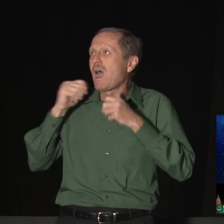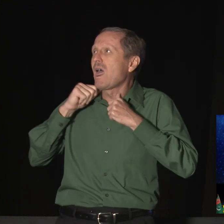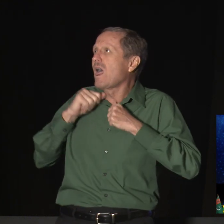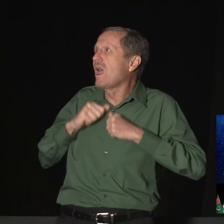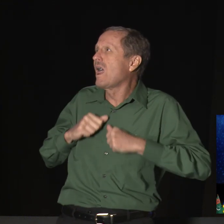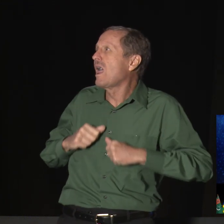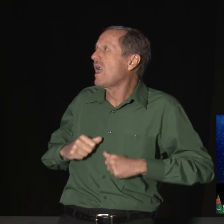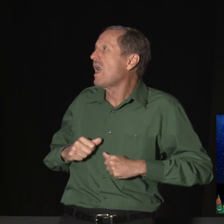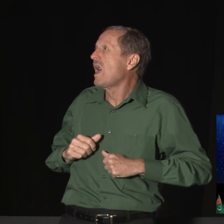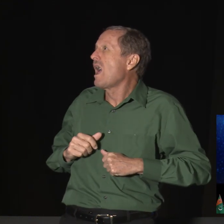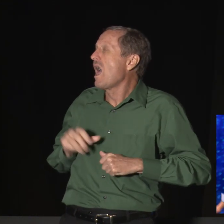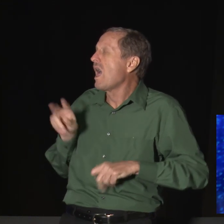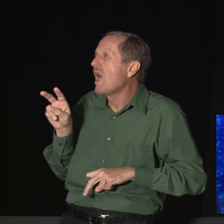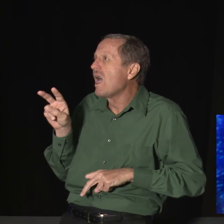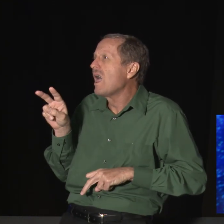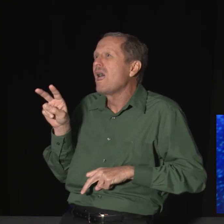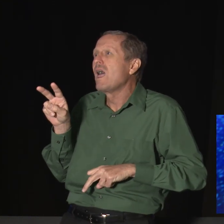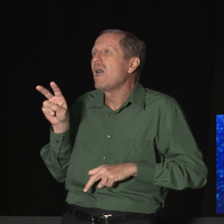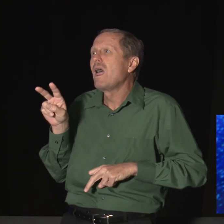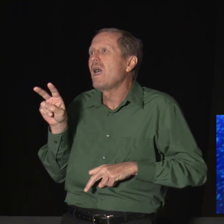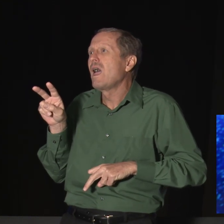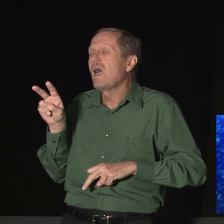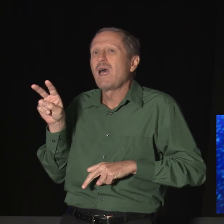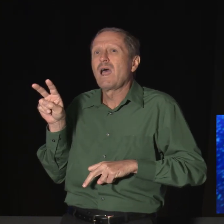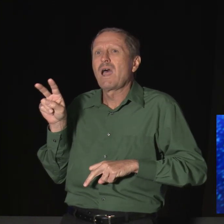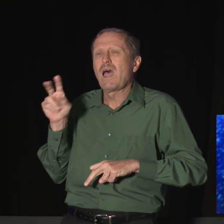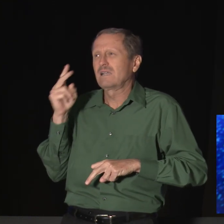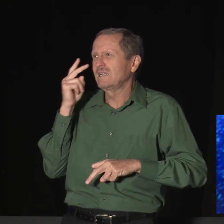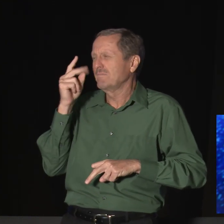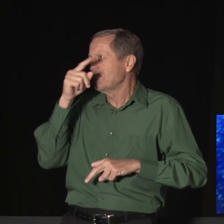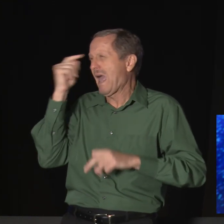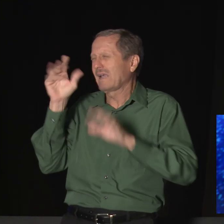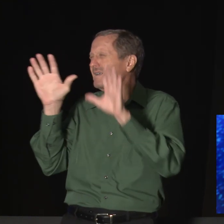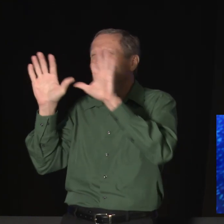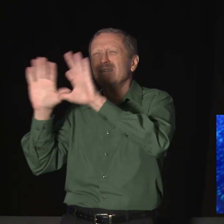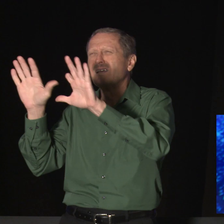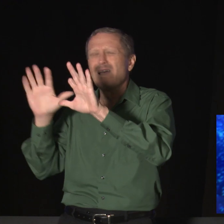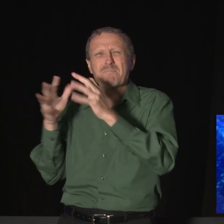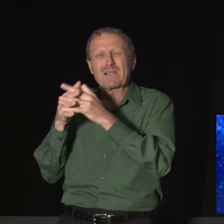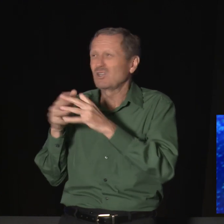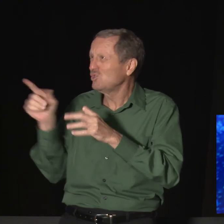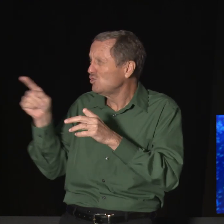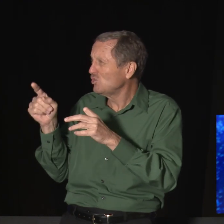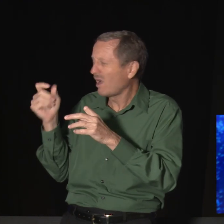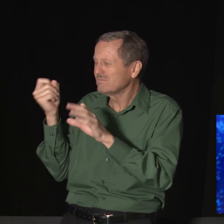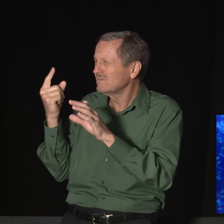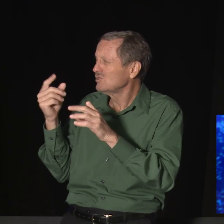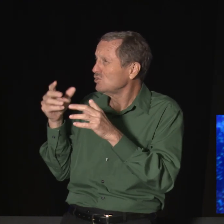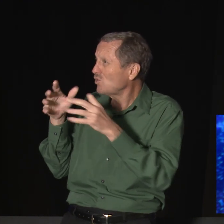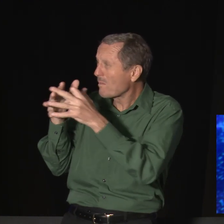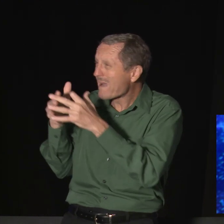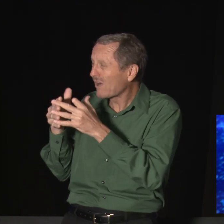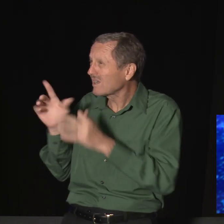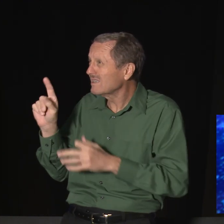down from my face and all I see is black Americans? I don't understand. You're American?